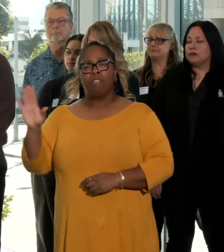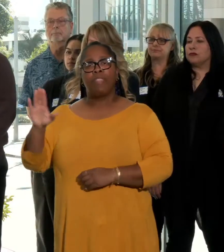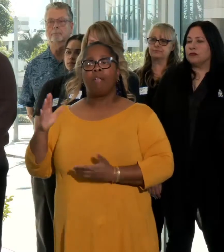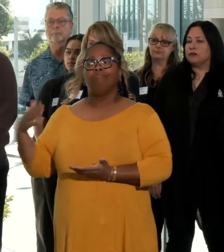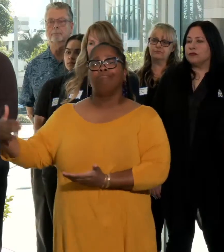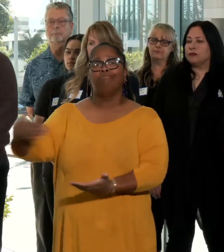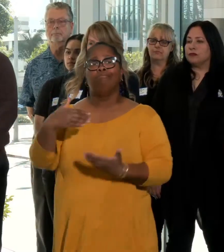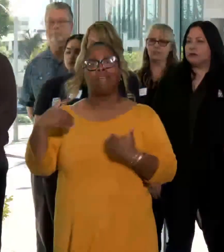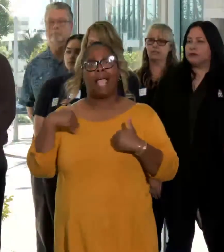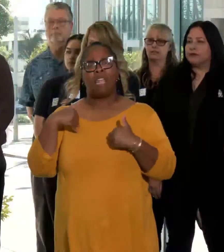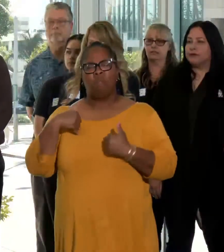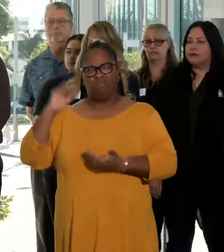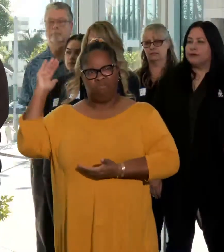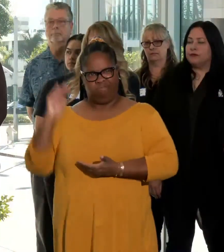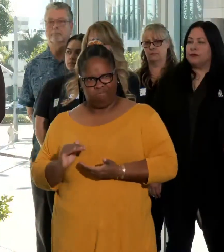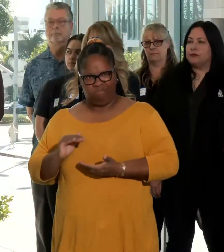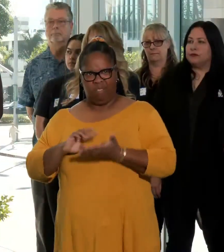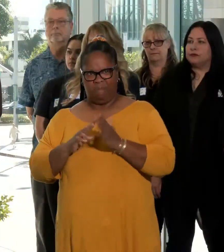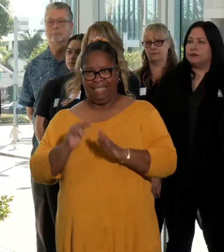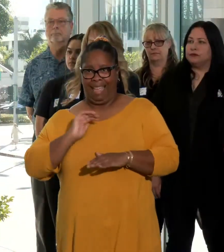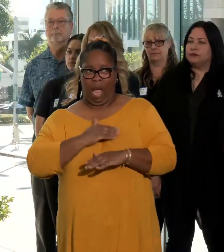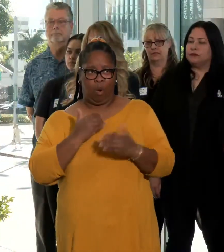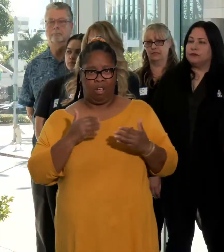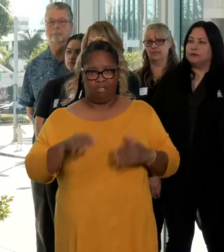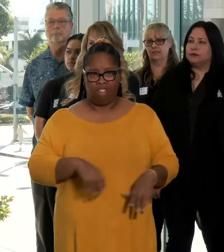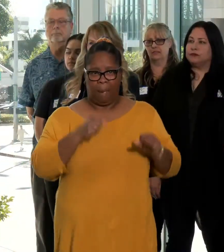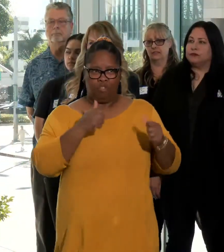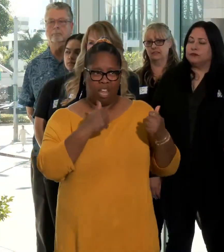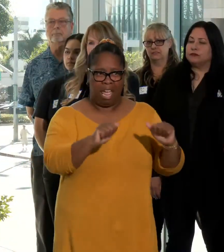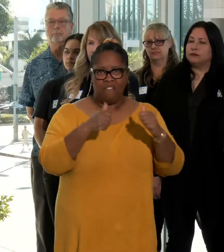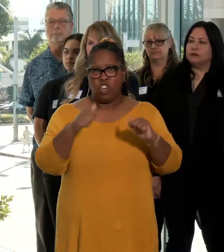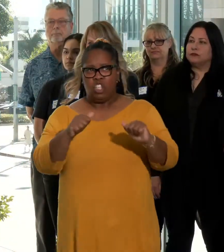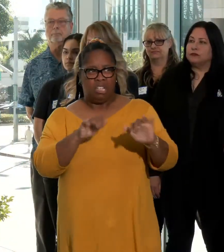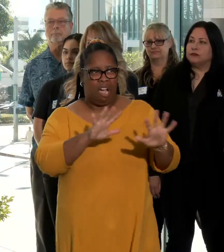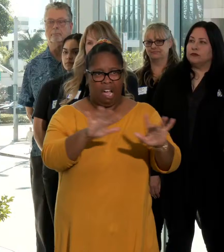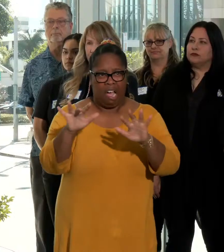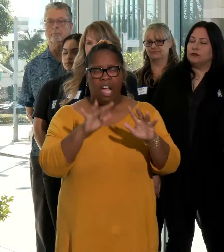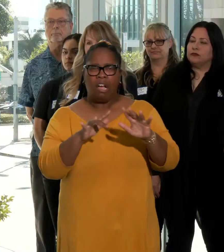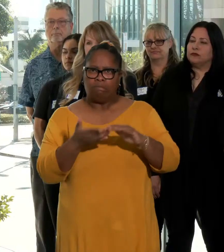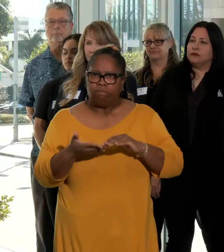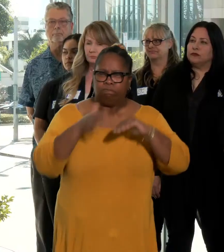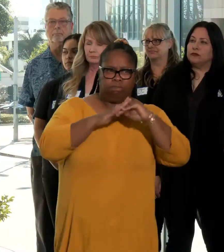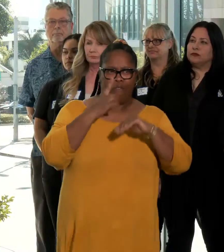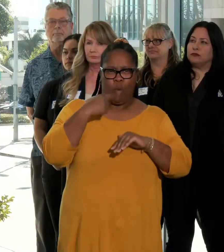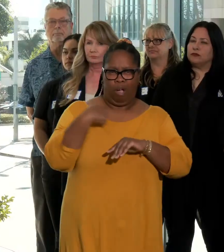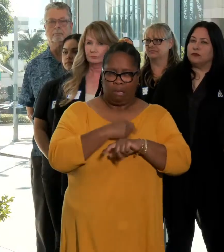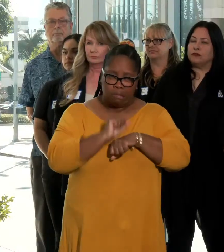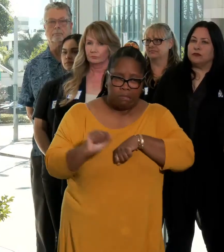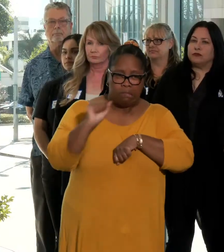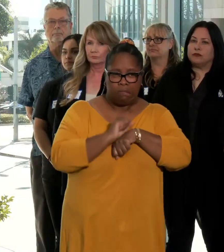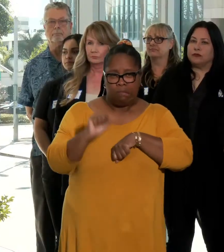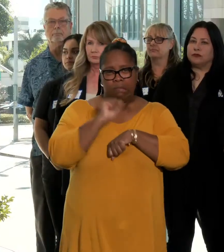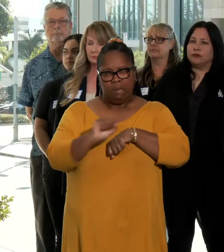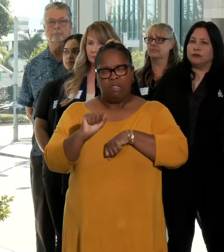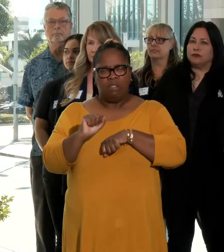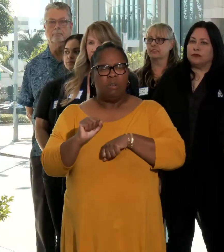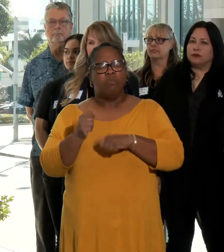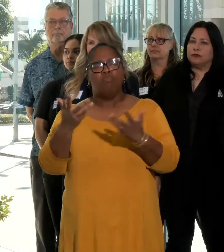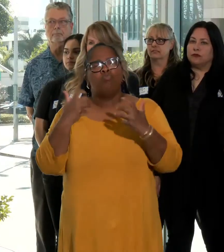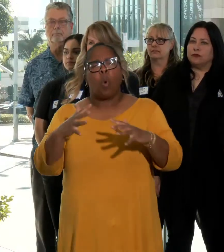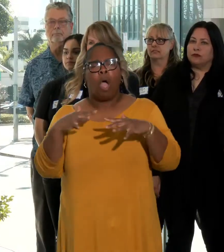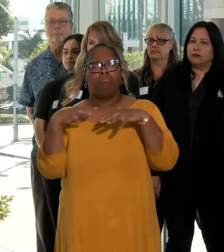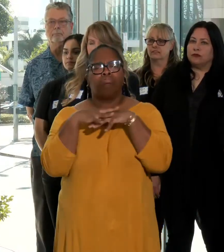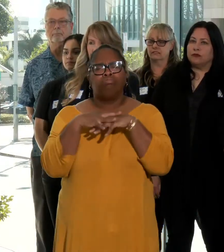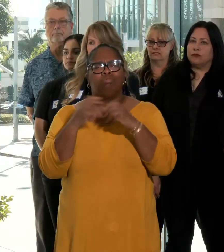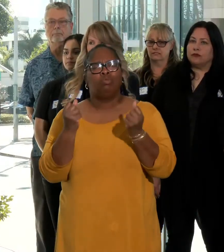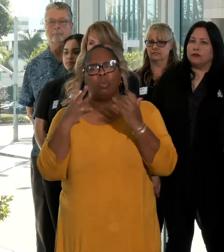of our animals forced us to increase our adoption efforts to mitigate shelter overcrowding and other animal welfare circumstances, while we also